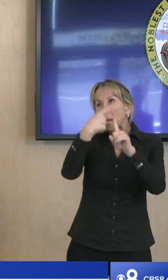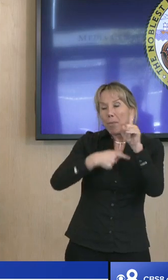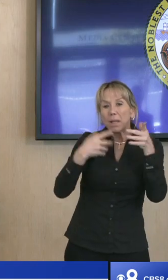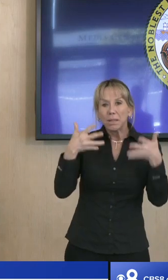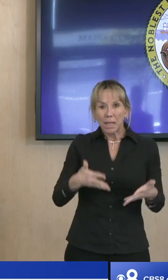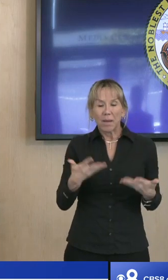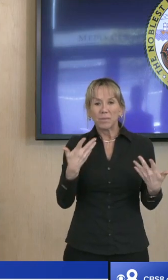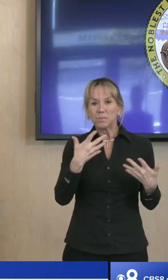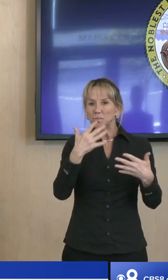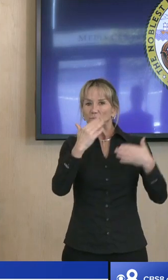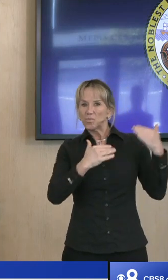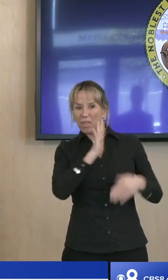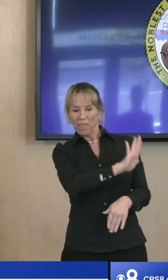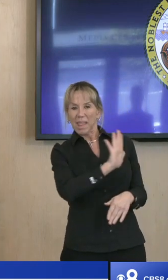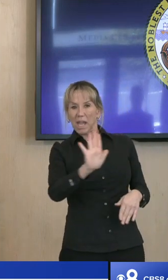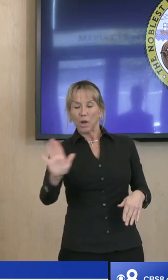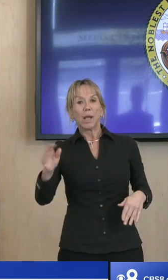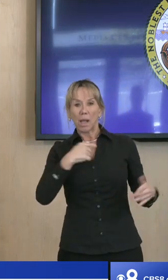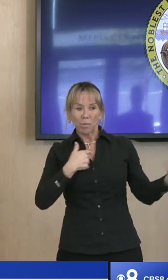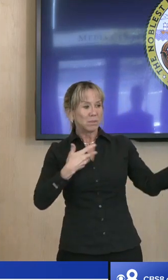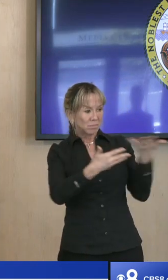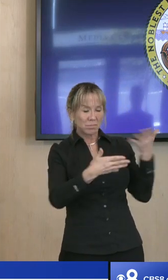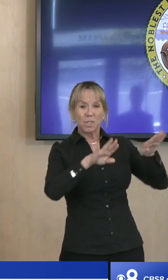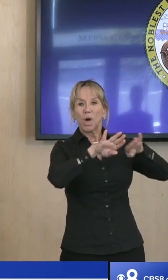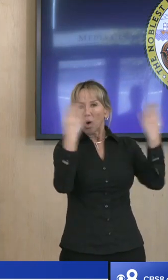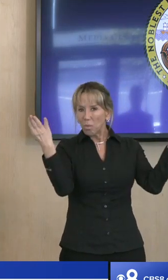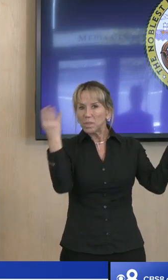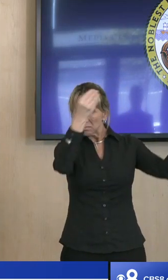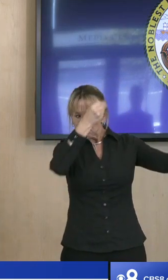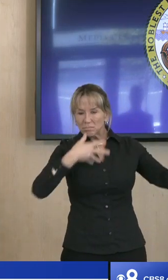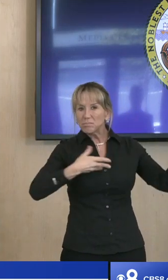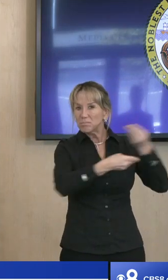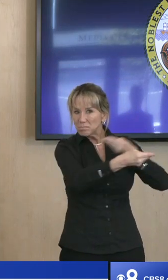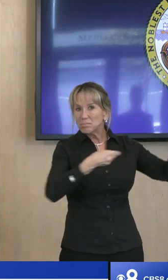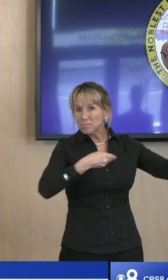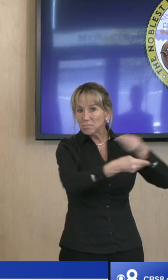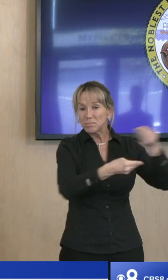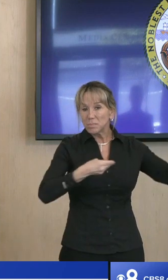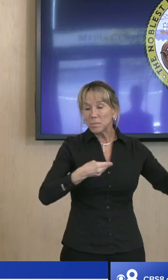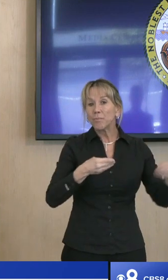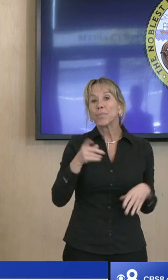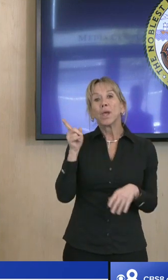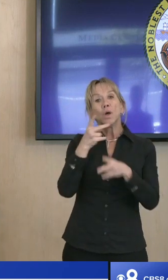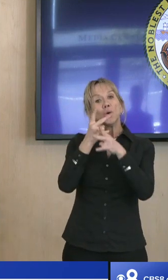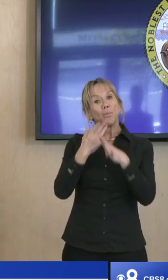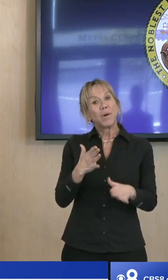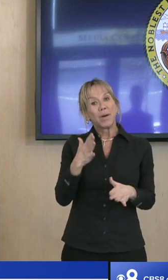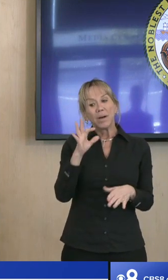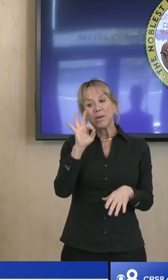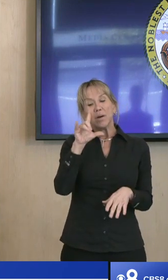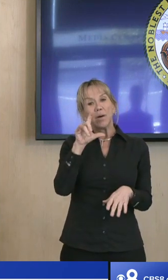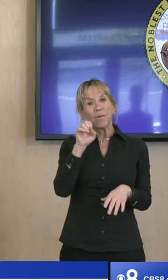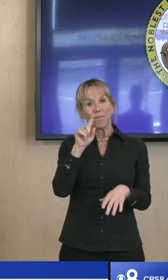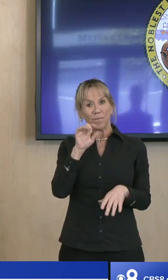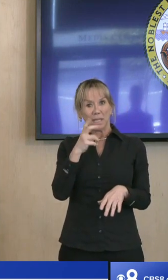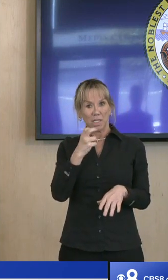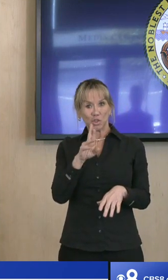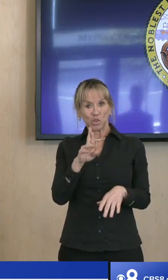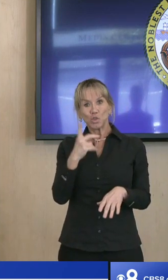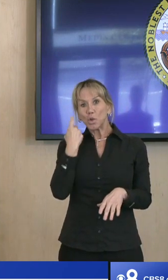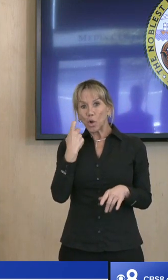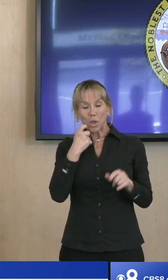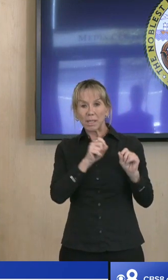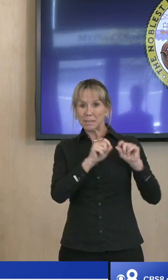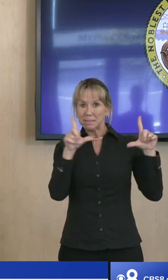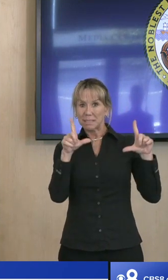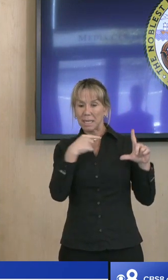we're in communication, and we do whatever we can to fulfill that. The numbers that Supervisor Fletcher showed earlier on